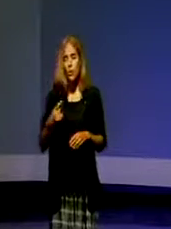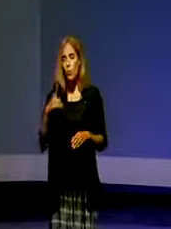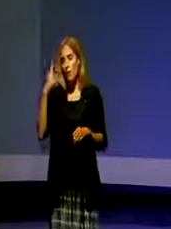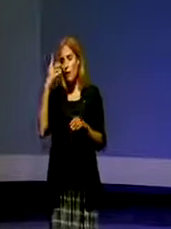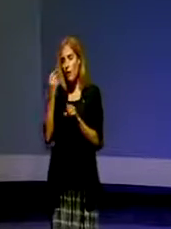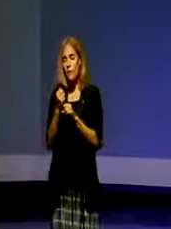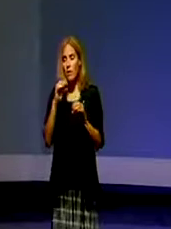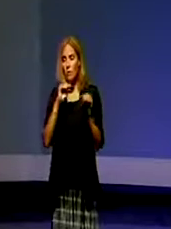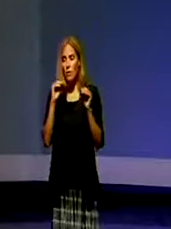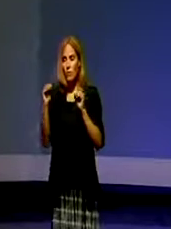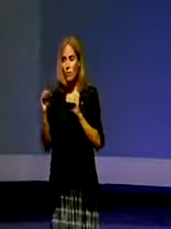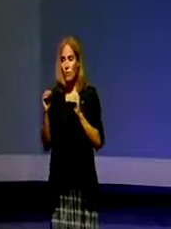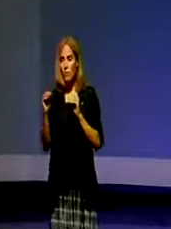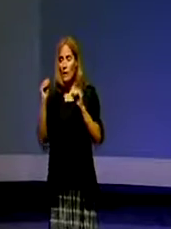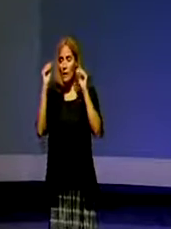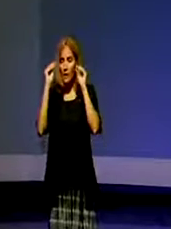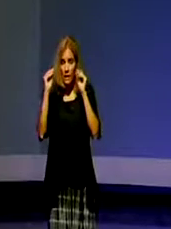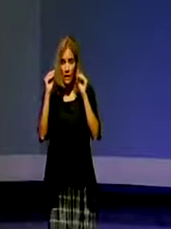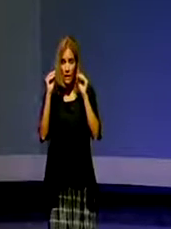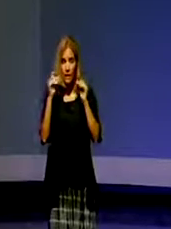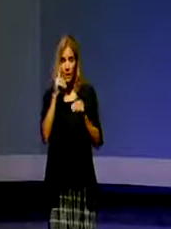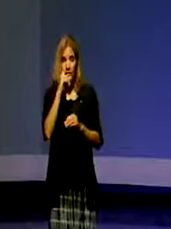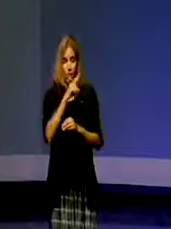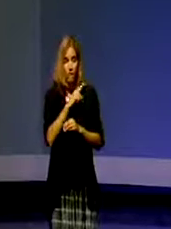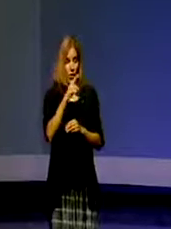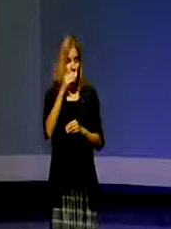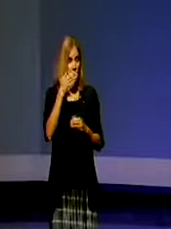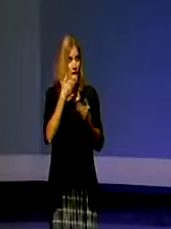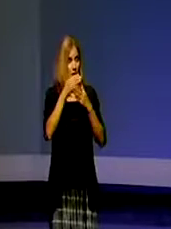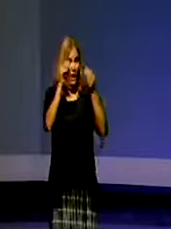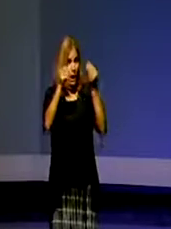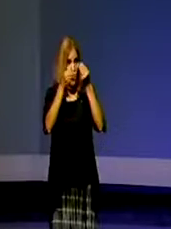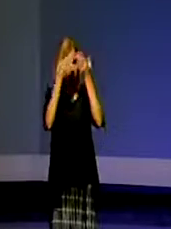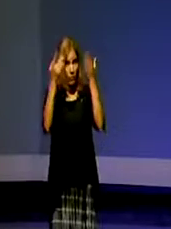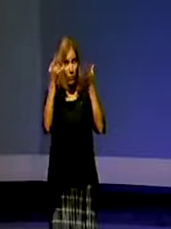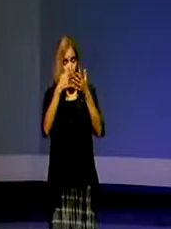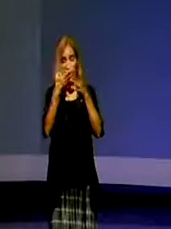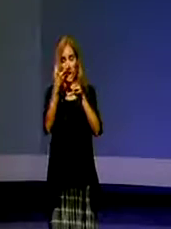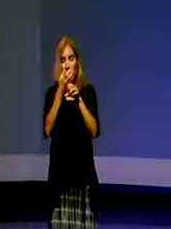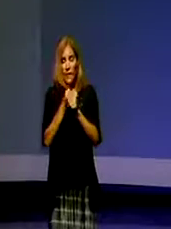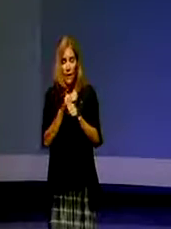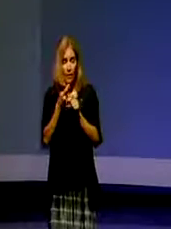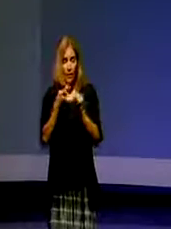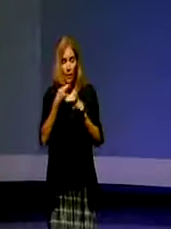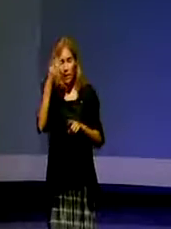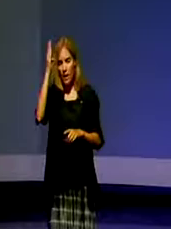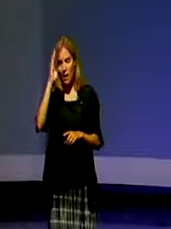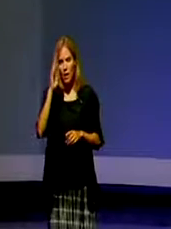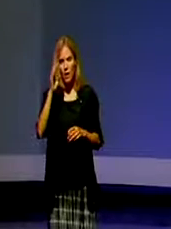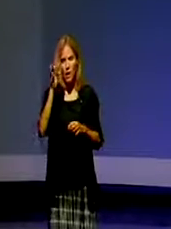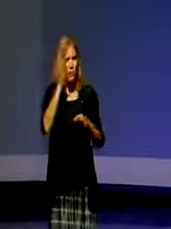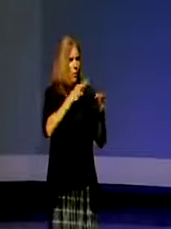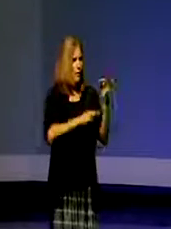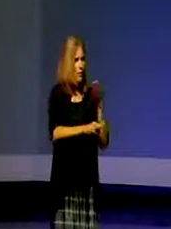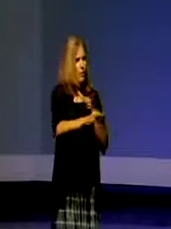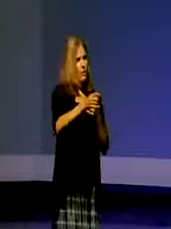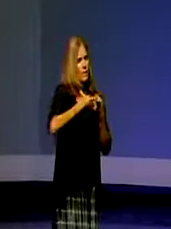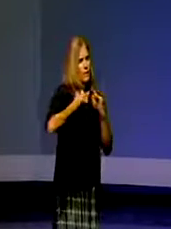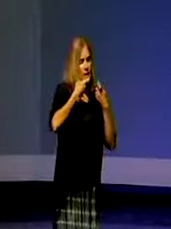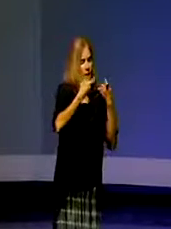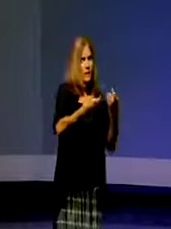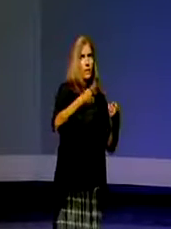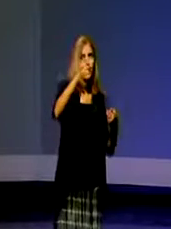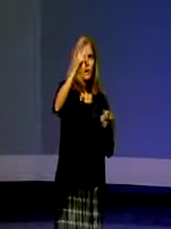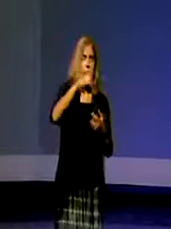Faith movement teaches a false gospel of what we can get from God rather than what we can give to